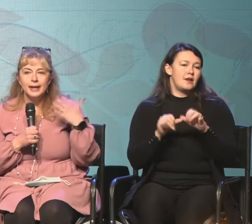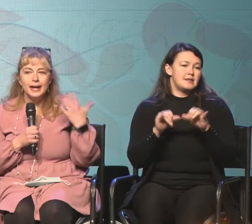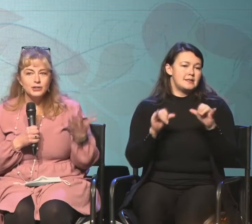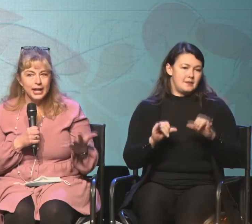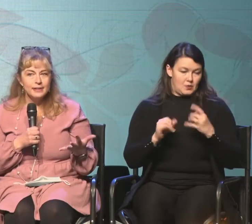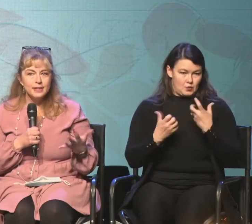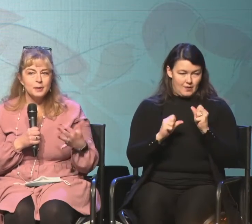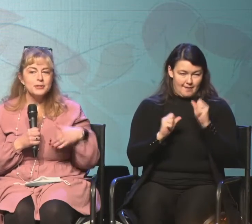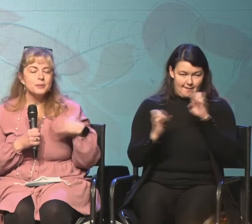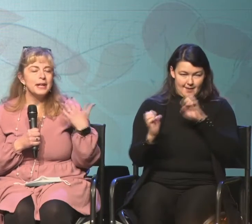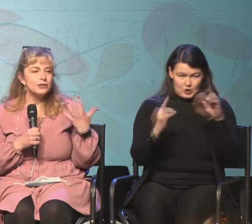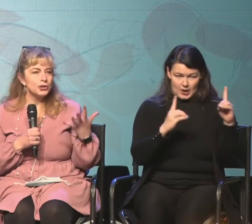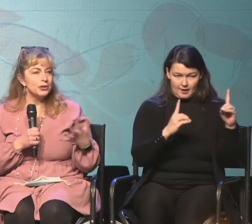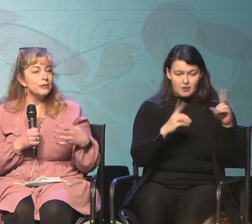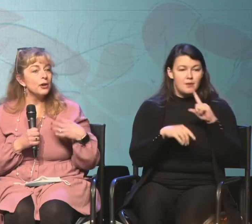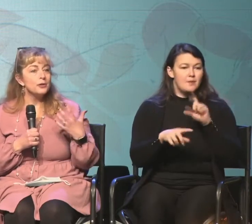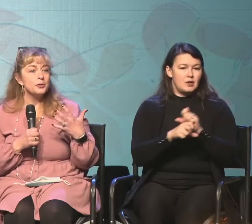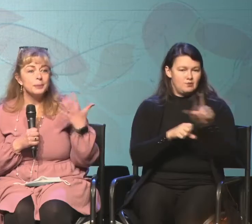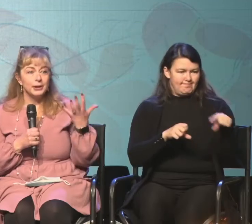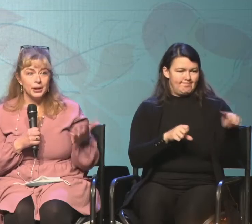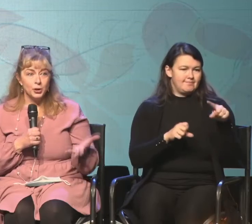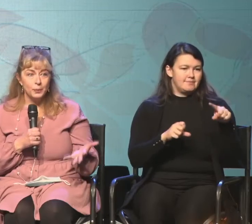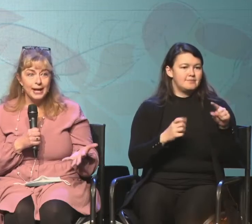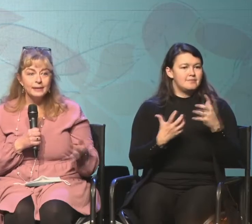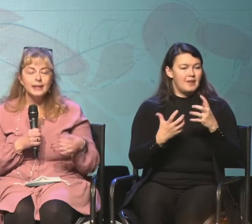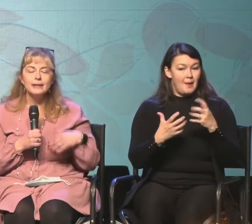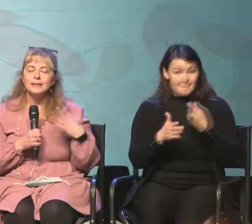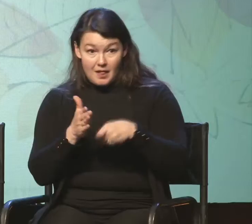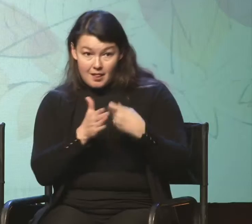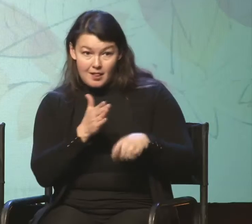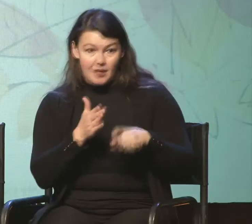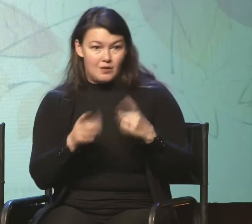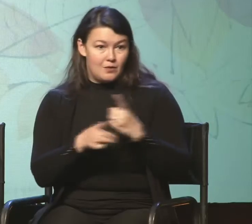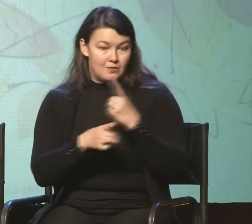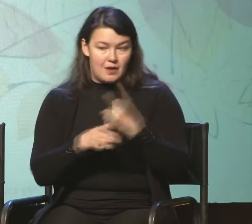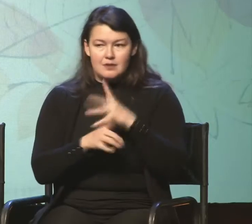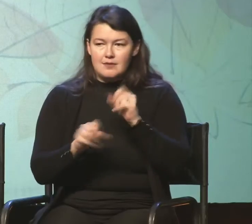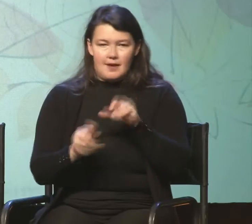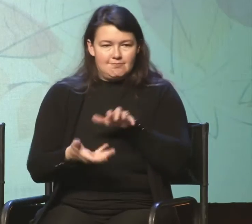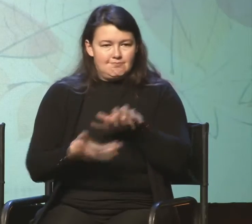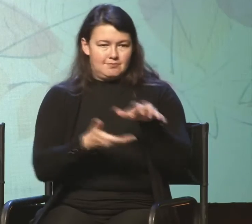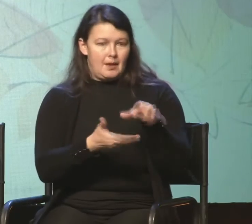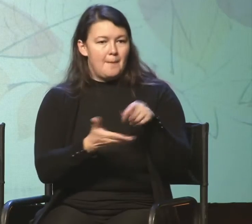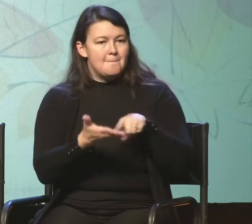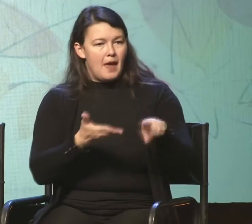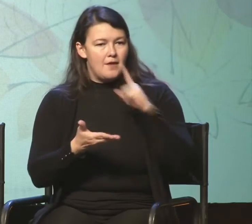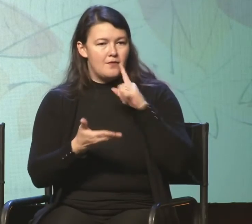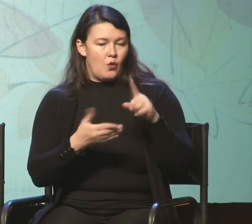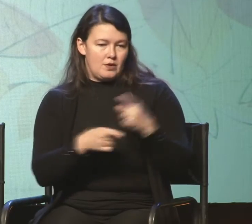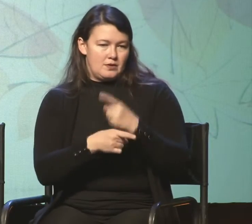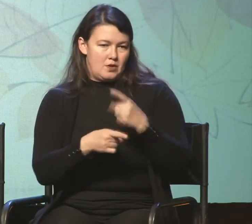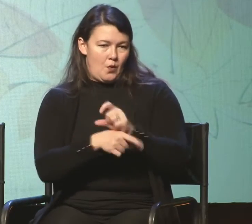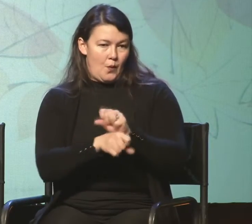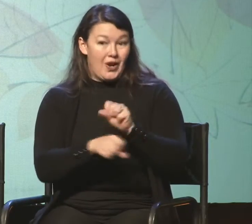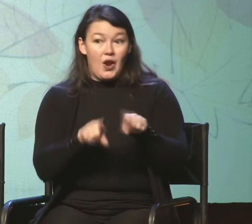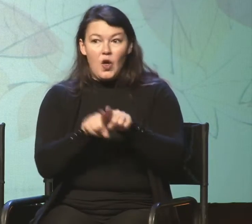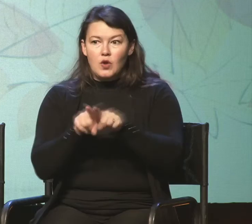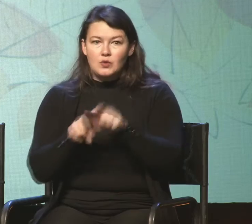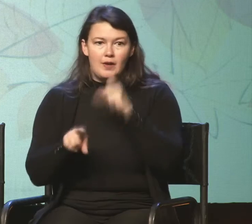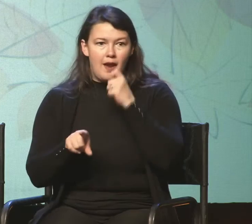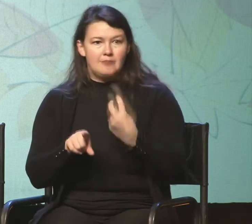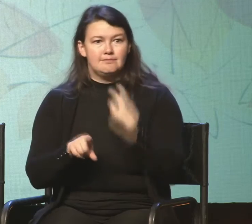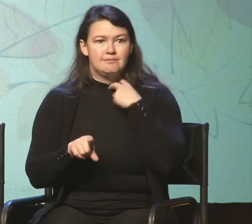try to educate them to make sure that they're also billing correctly, that they can get paid for what they're doing, but also not go to jail.